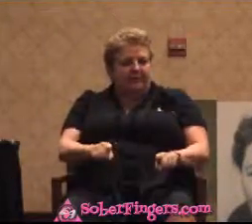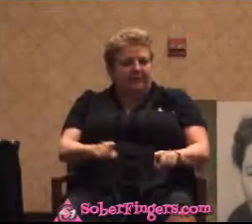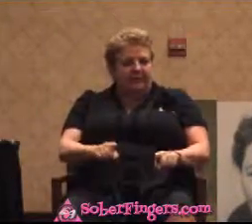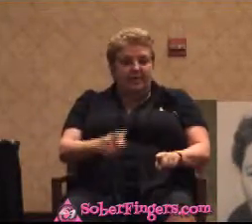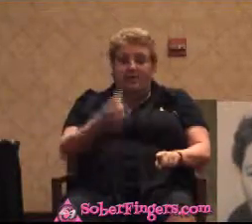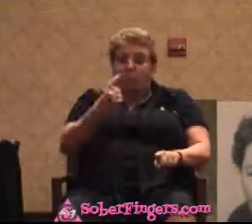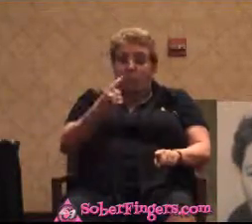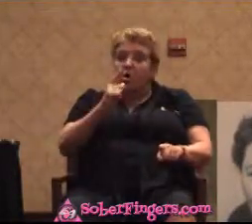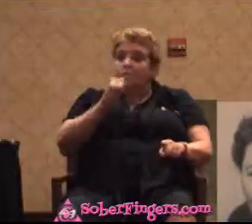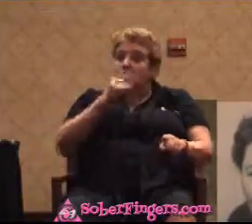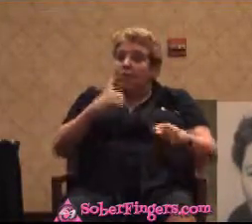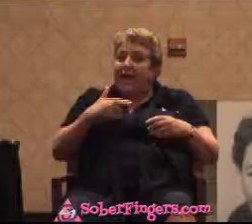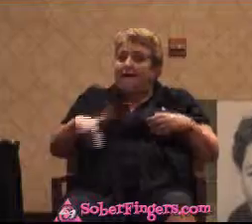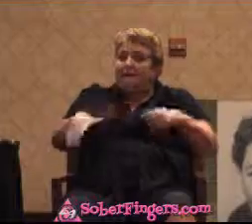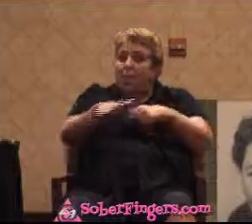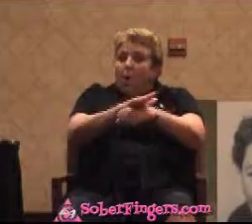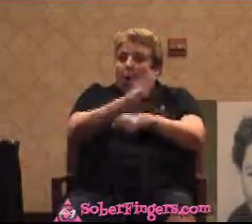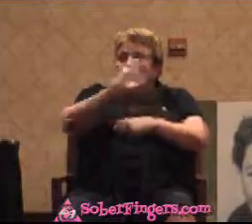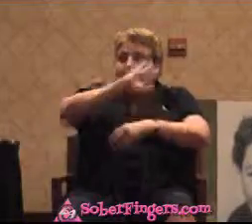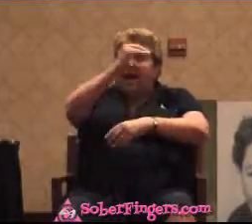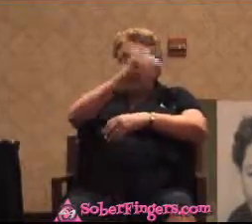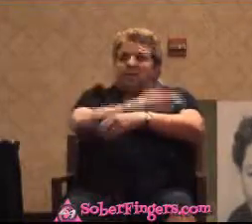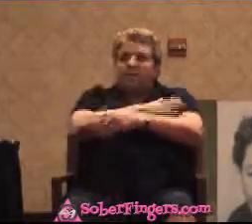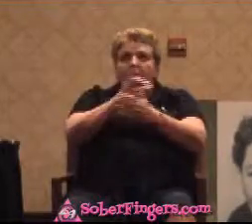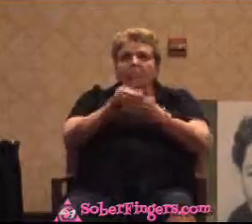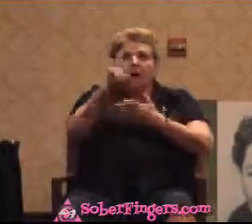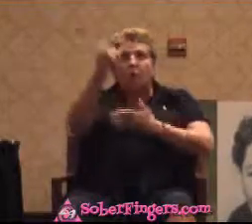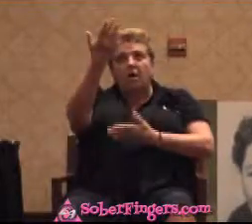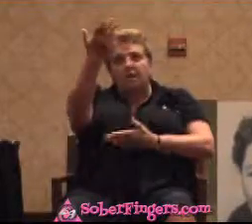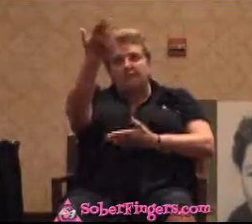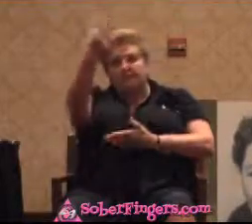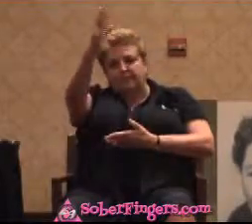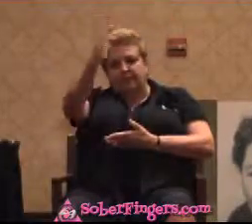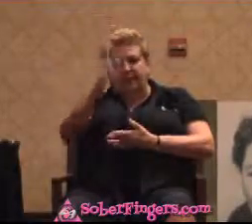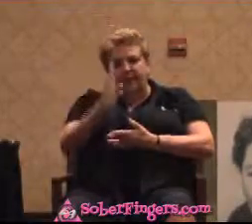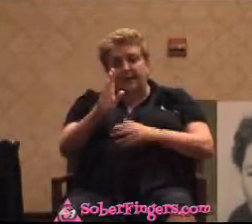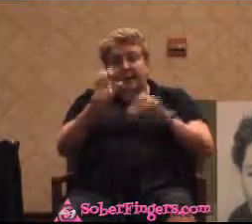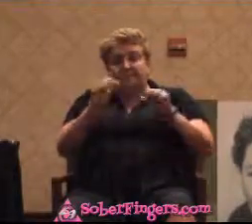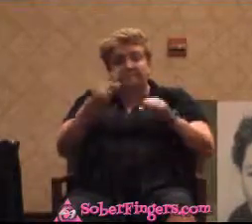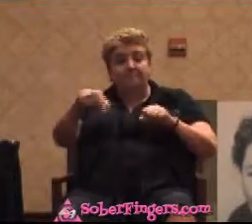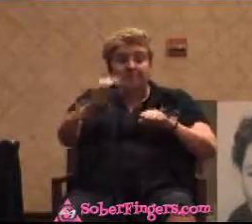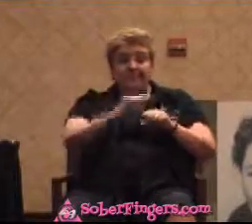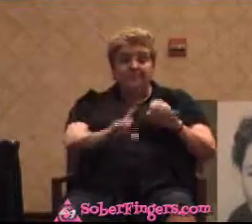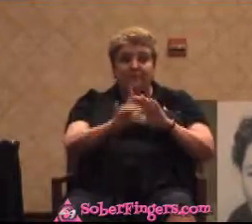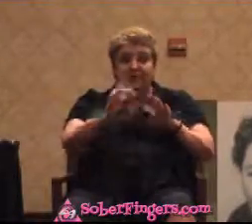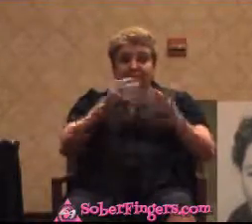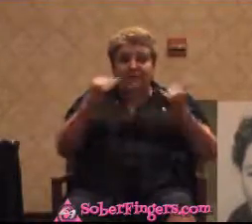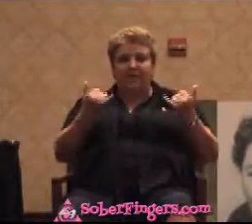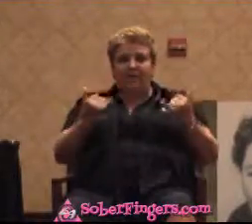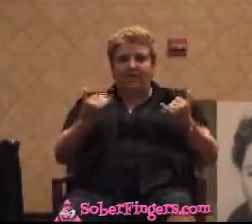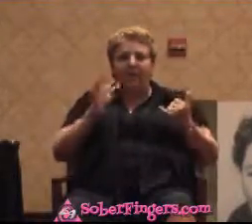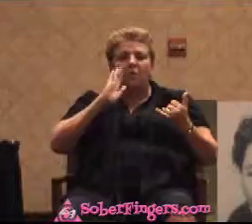power. That one is God. May you find him now, and I'd like to close with this, if you don't mind.